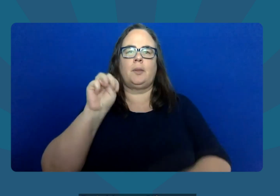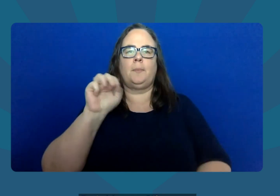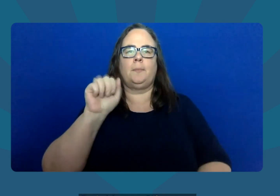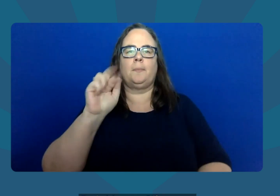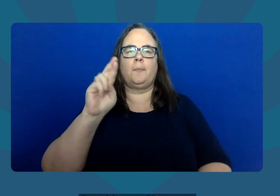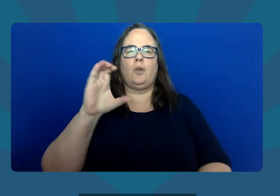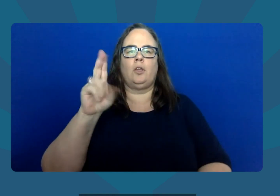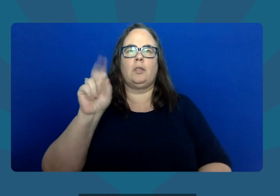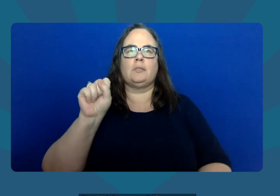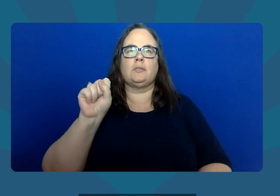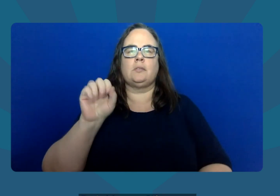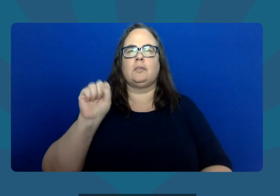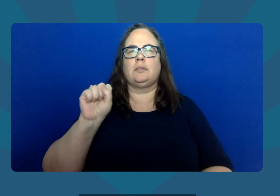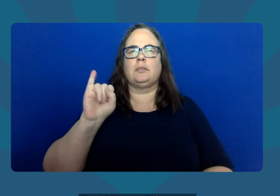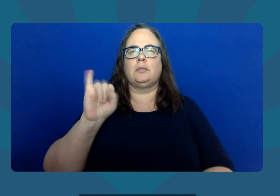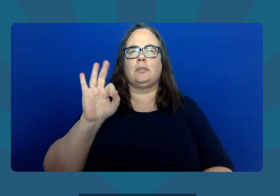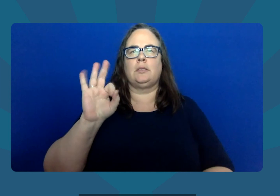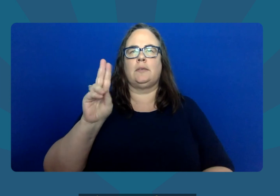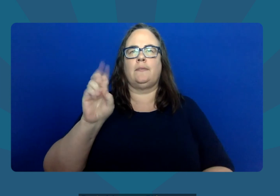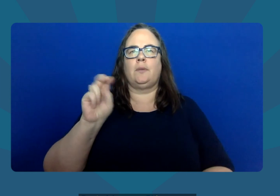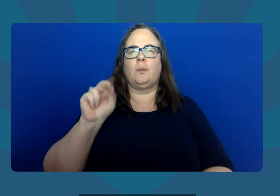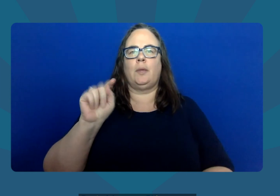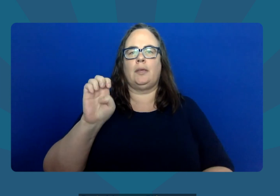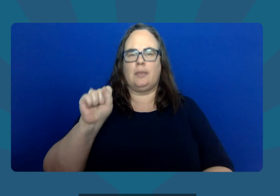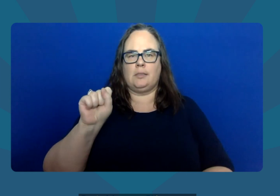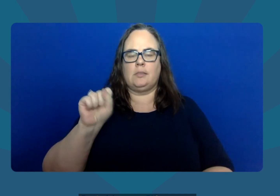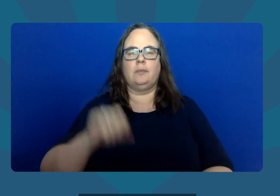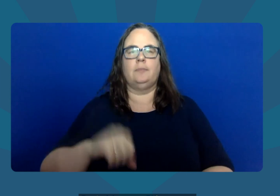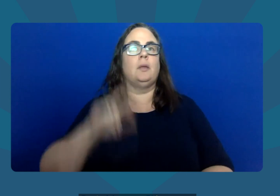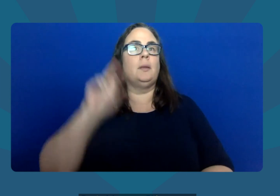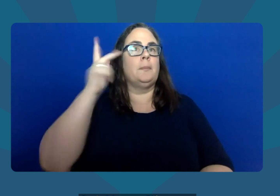Seth Marcus Cifuentes.